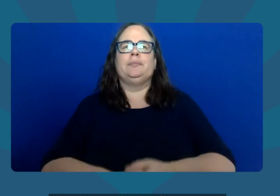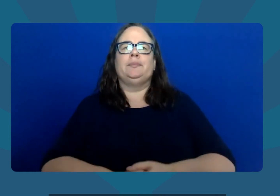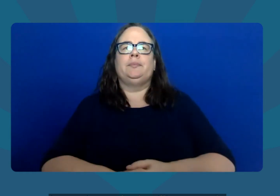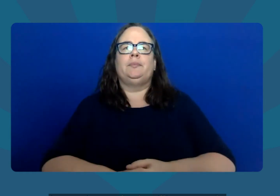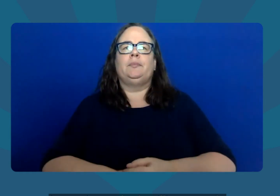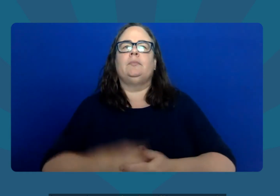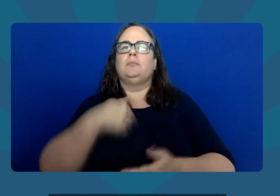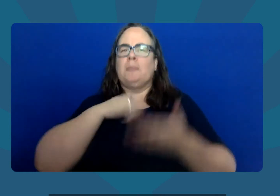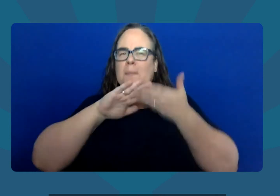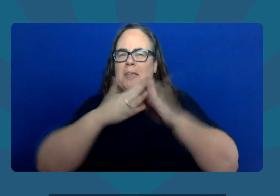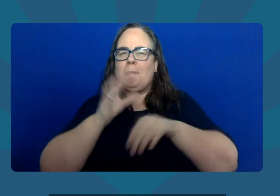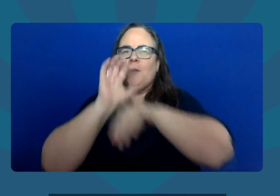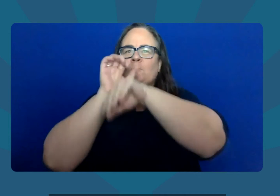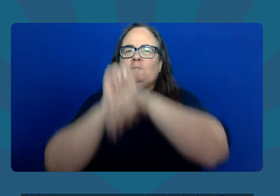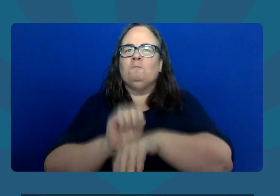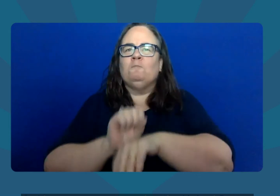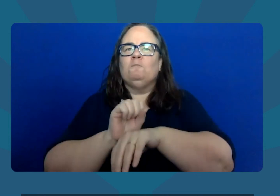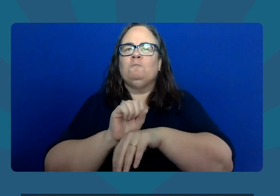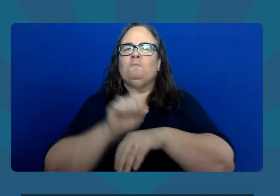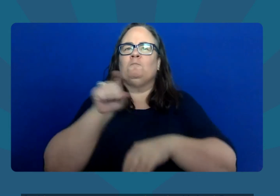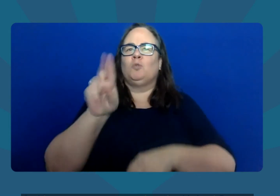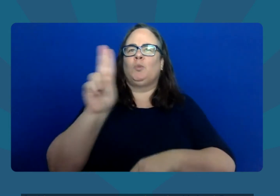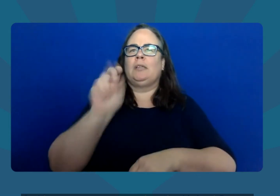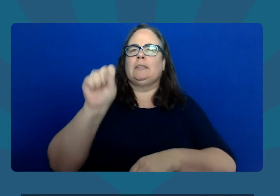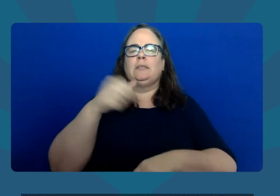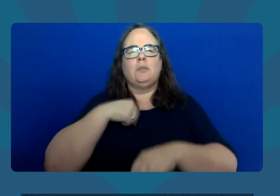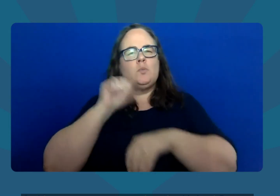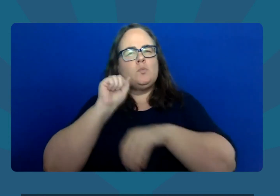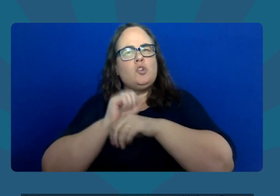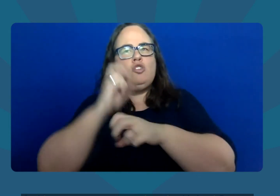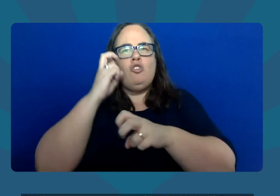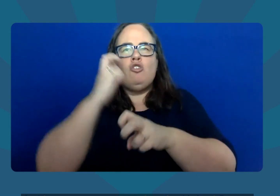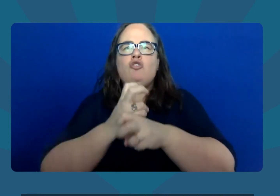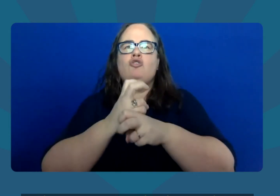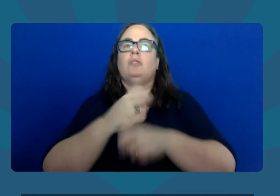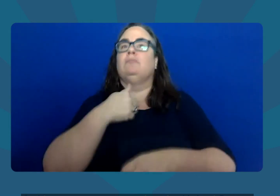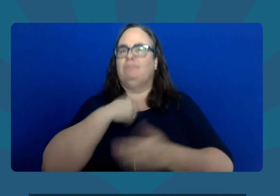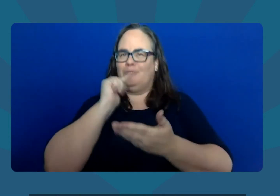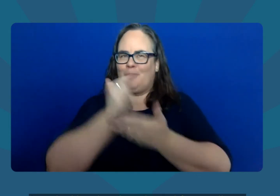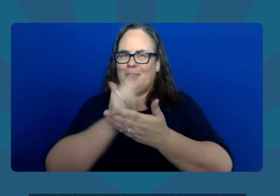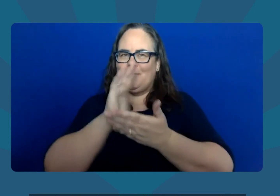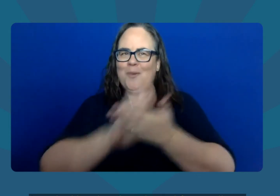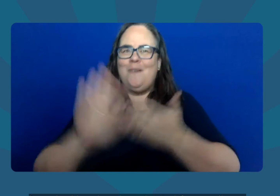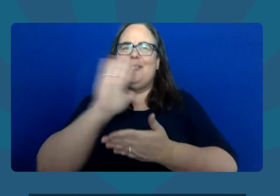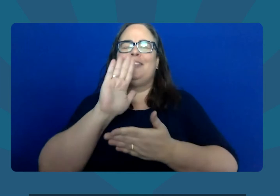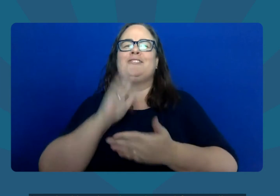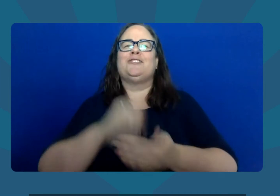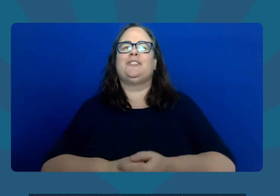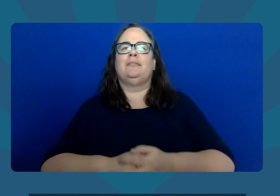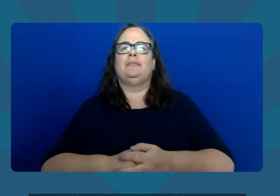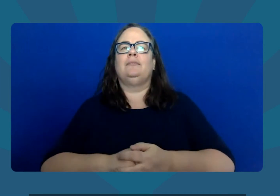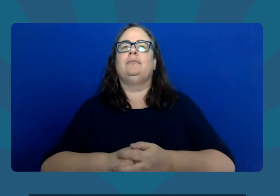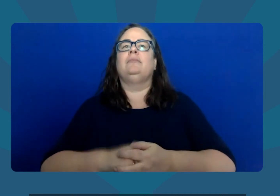willing to work. As I became accustomed to the United States, I worked hard